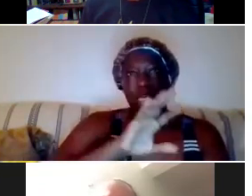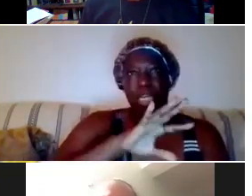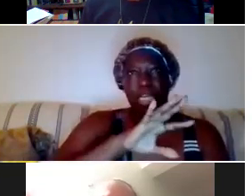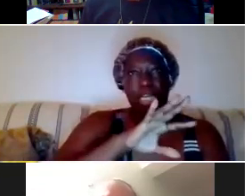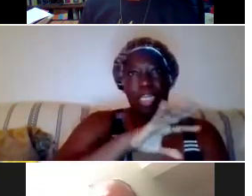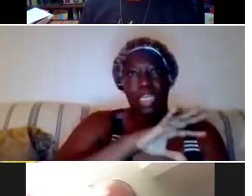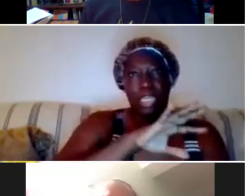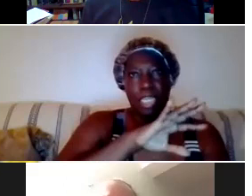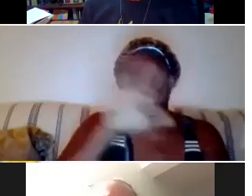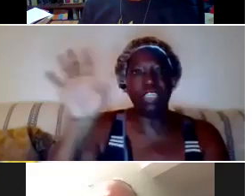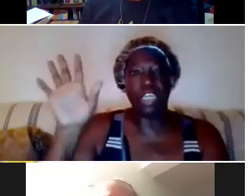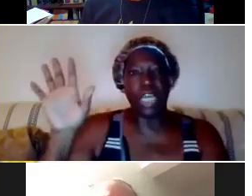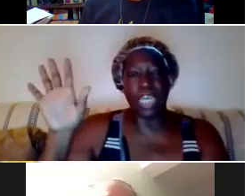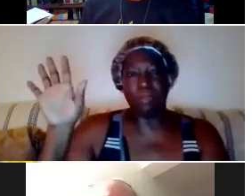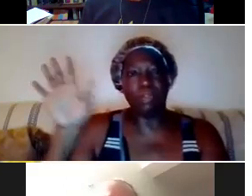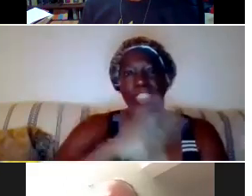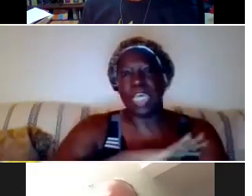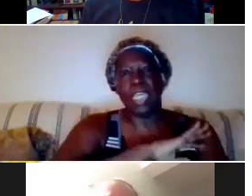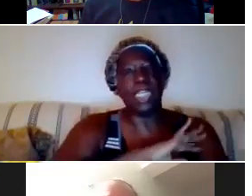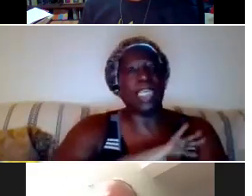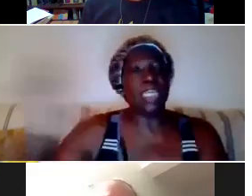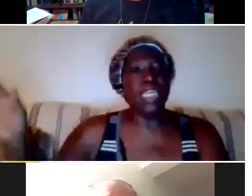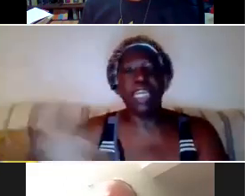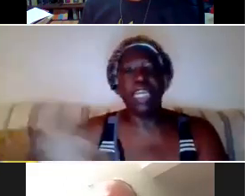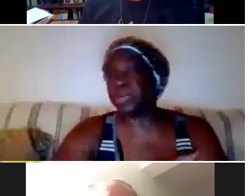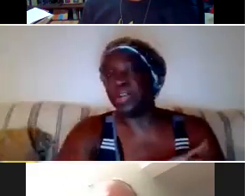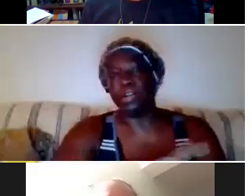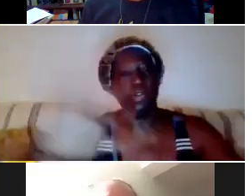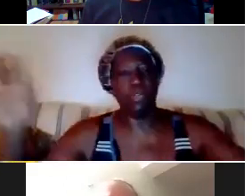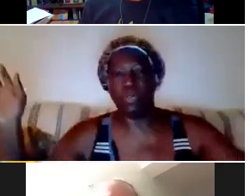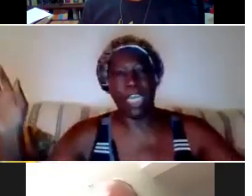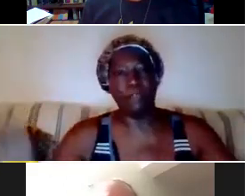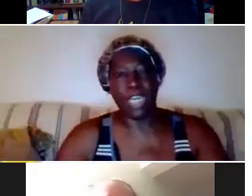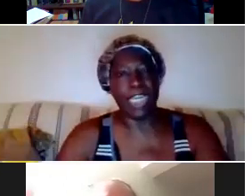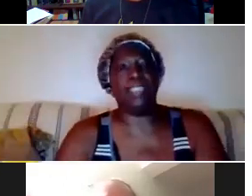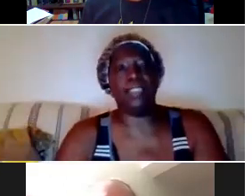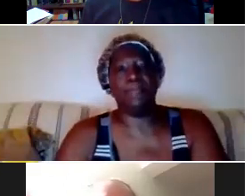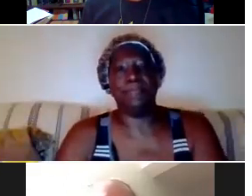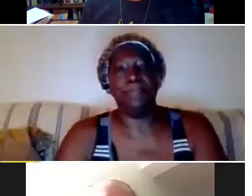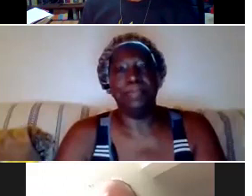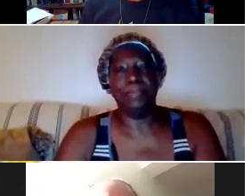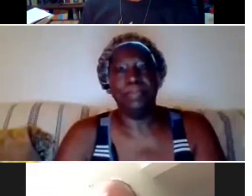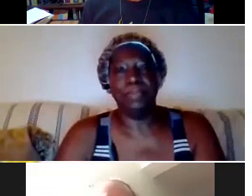20s. Now you know how to sign any number, whatever it is,